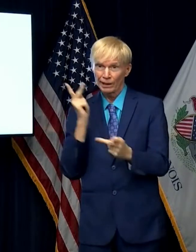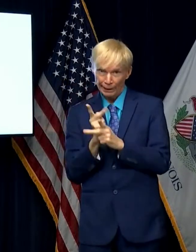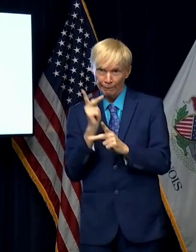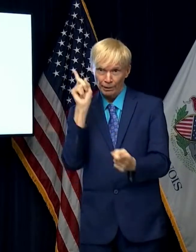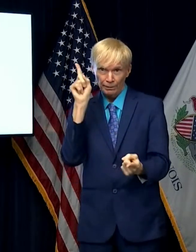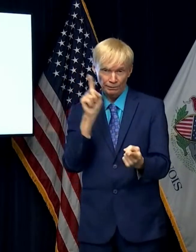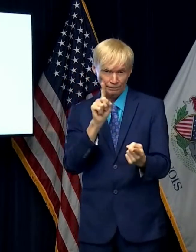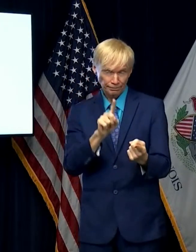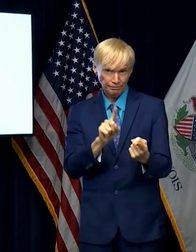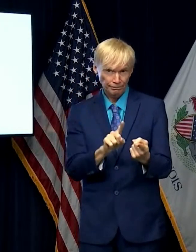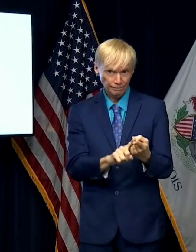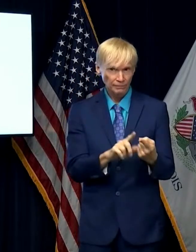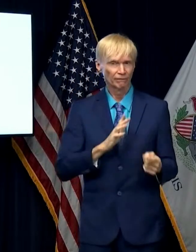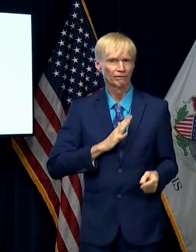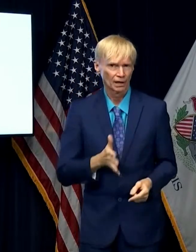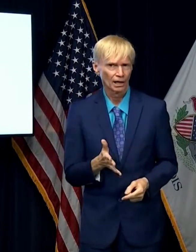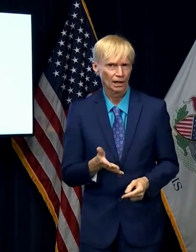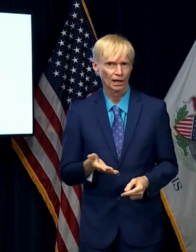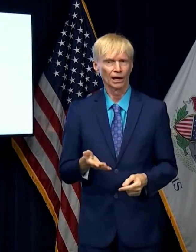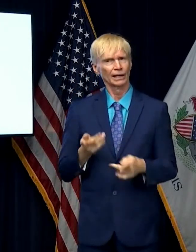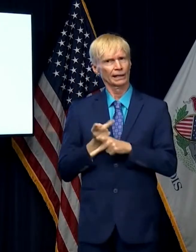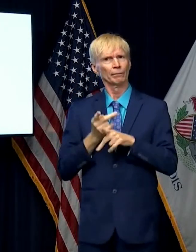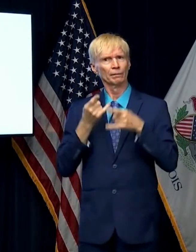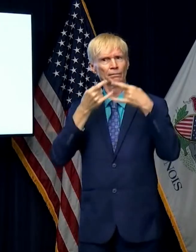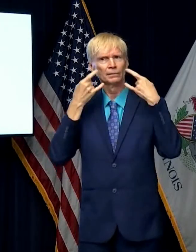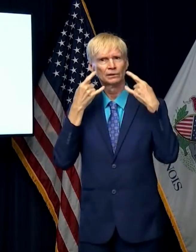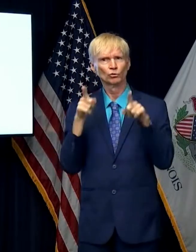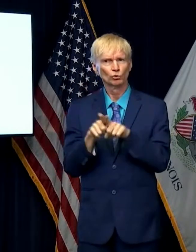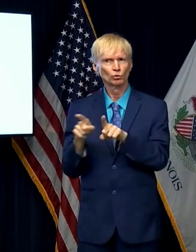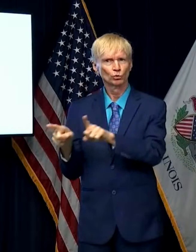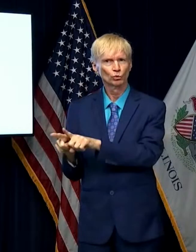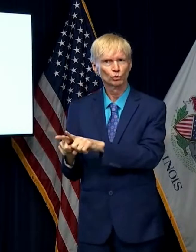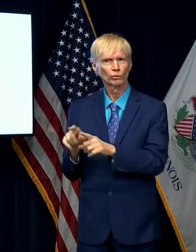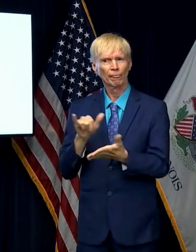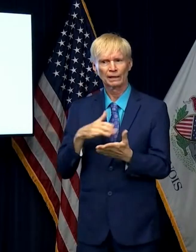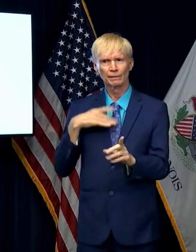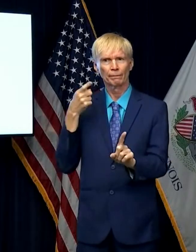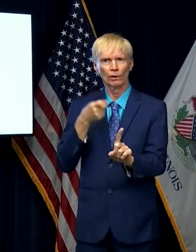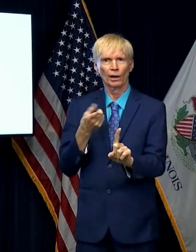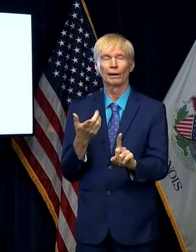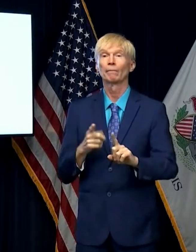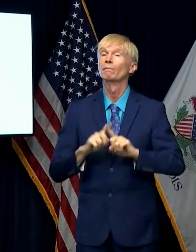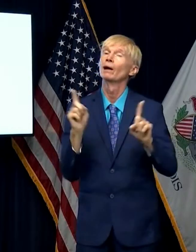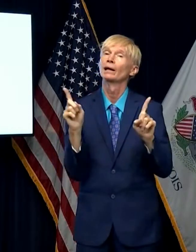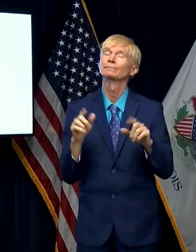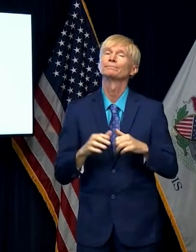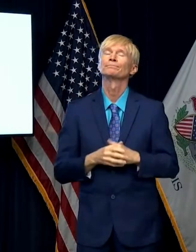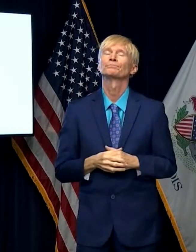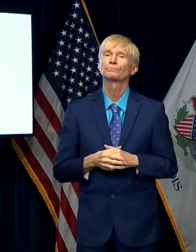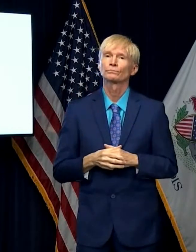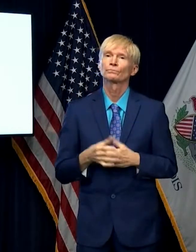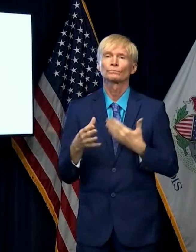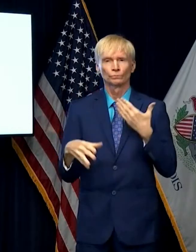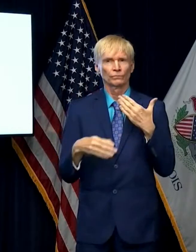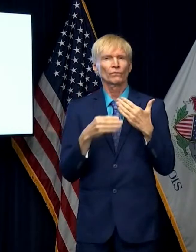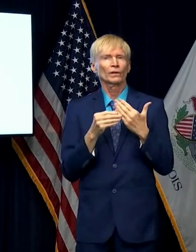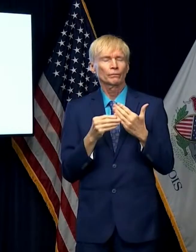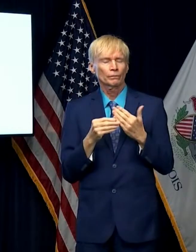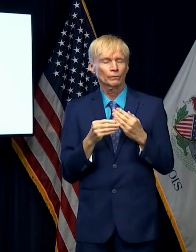mask mandate. As far as my response to the question about ads, I'll just say